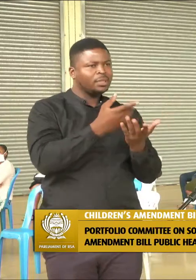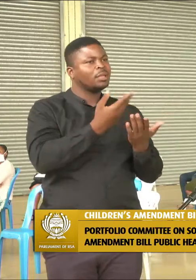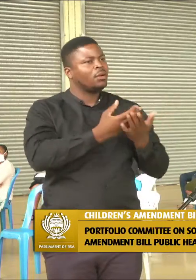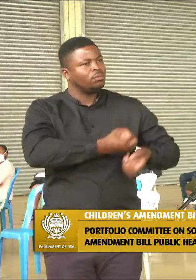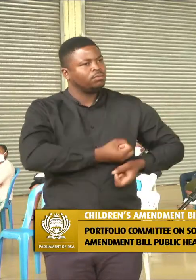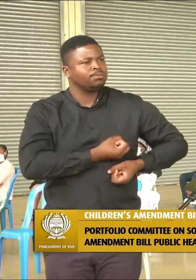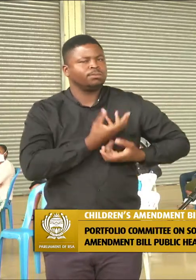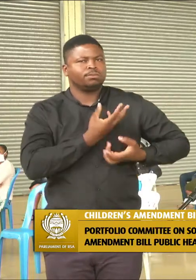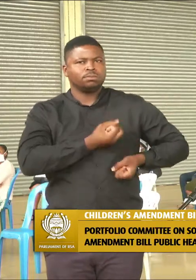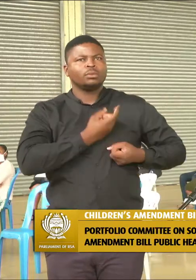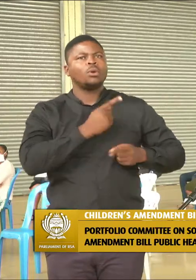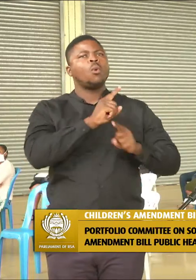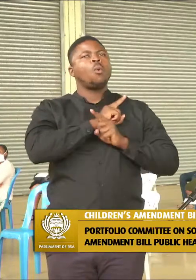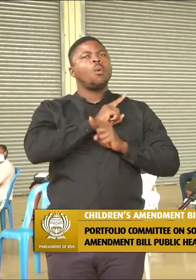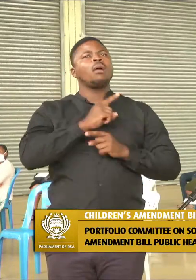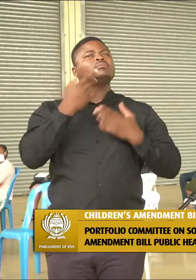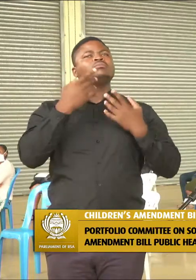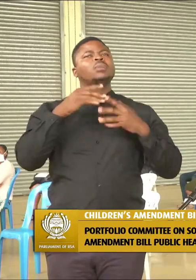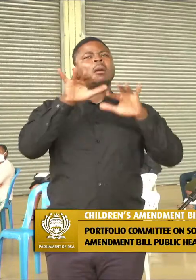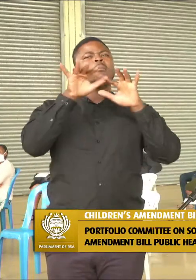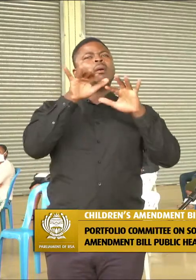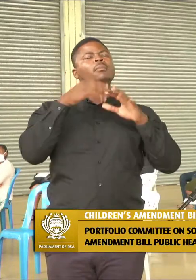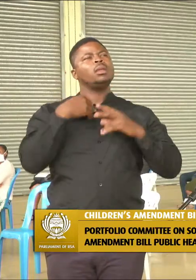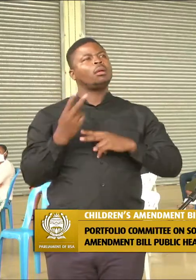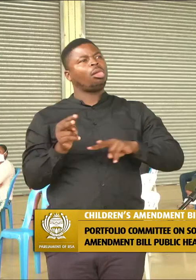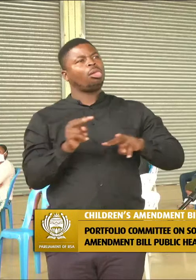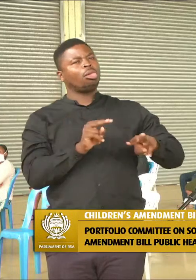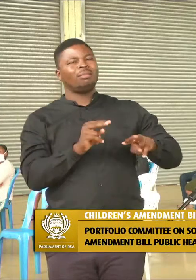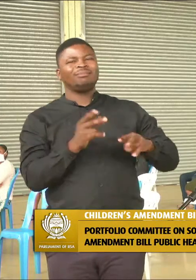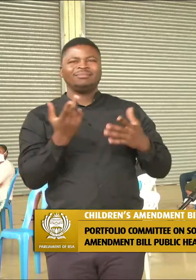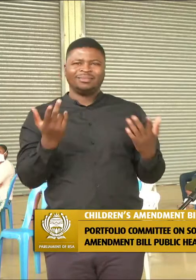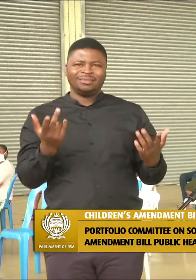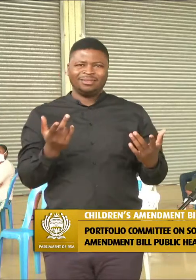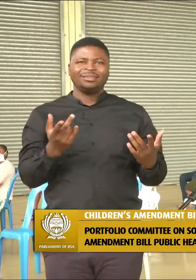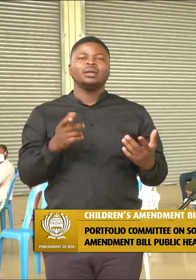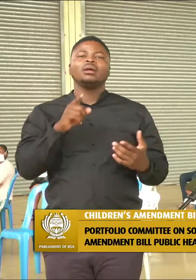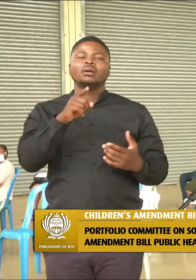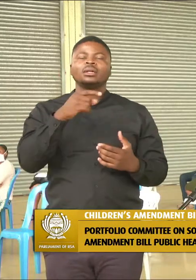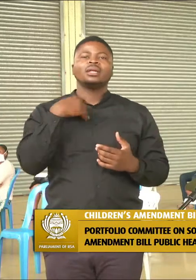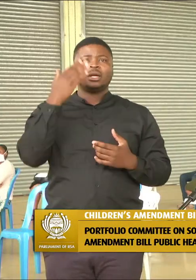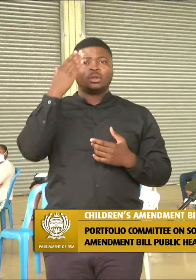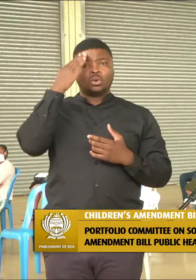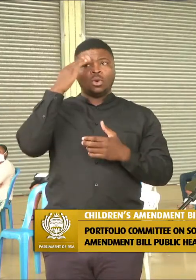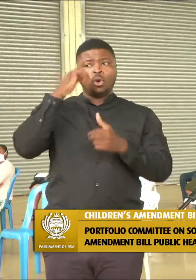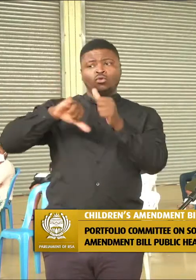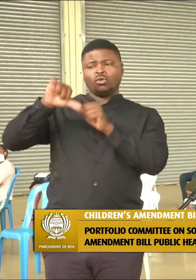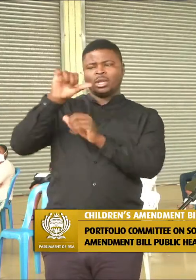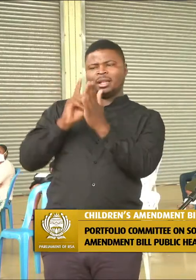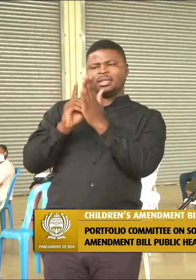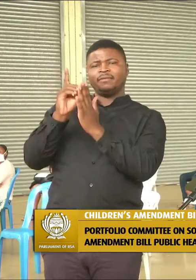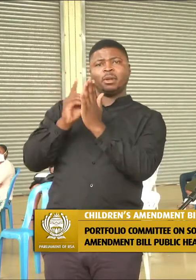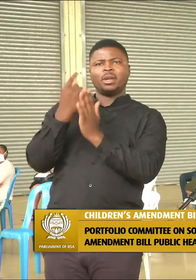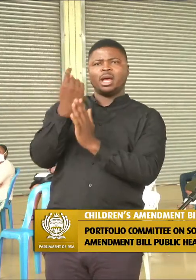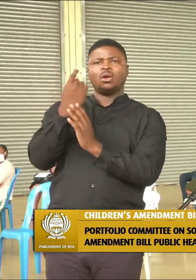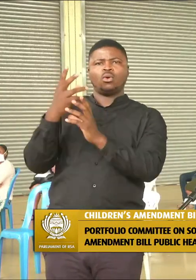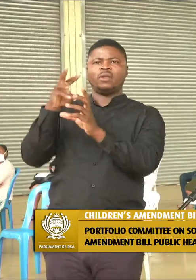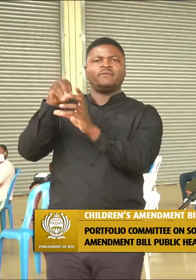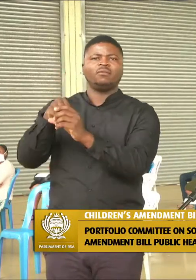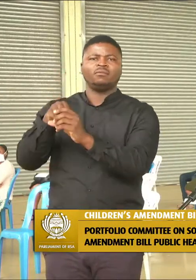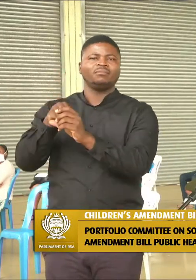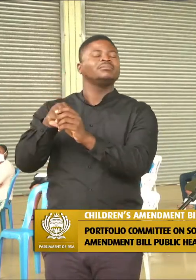that needs to be done. I understand exactly that it's not only social development that is involved in this,